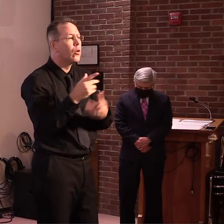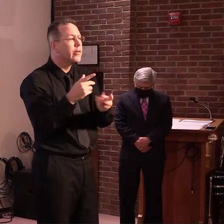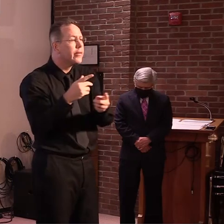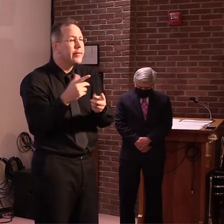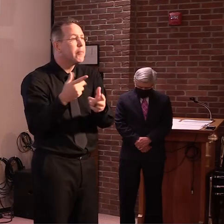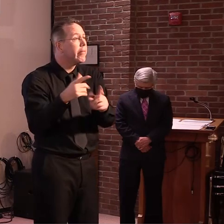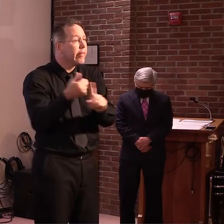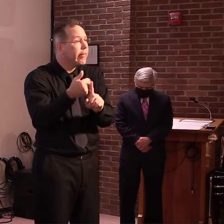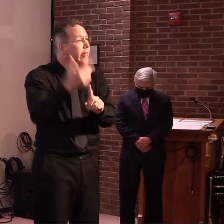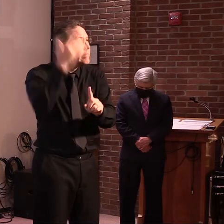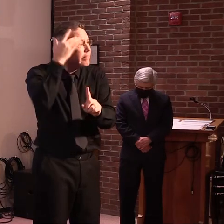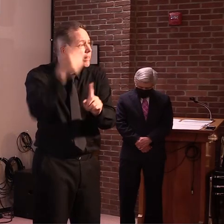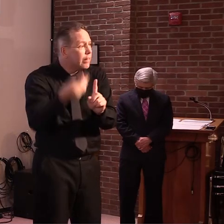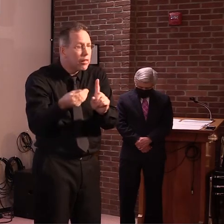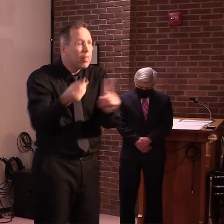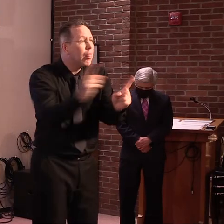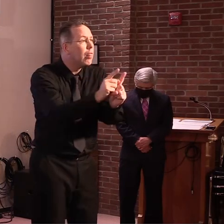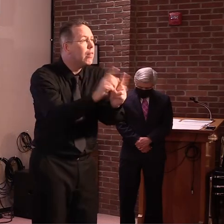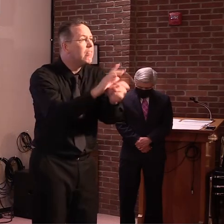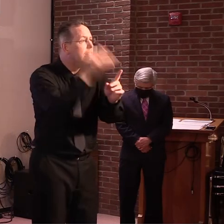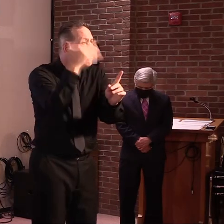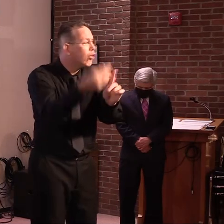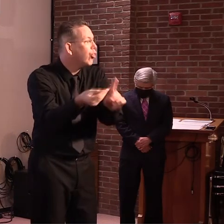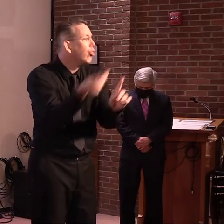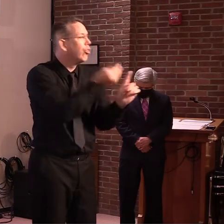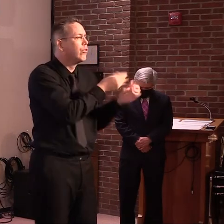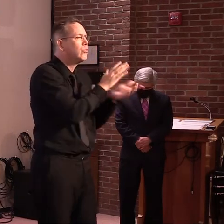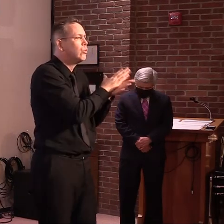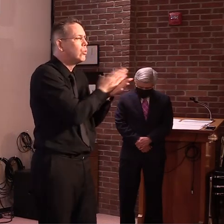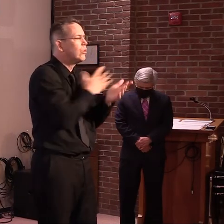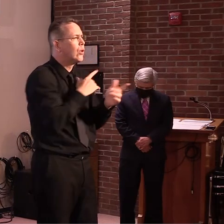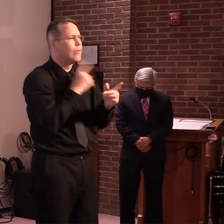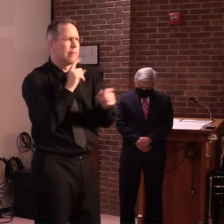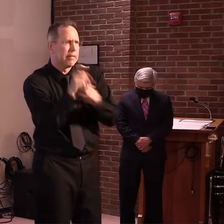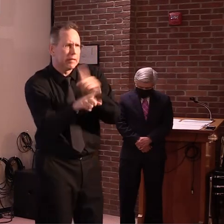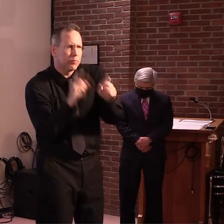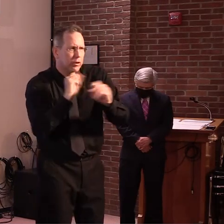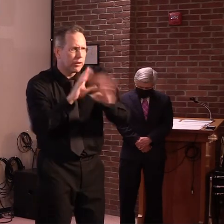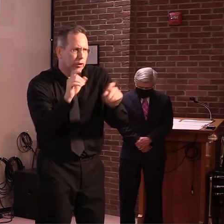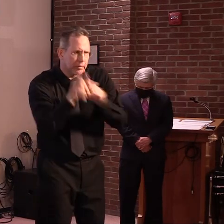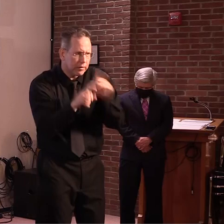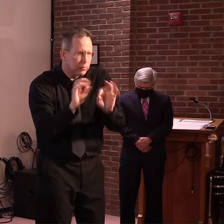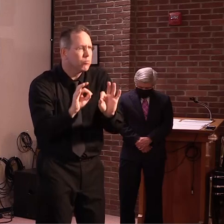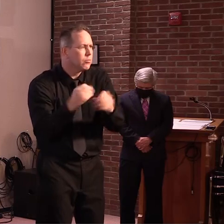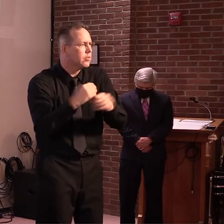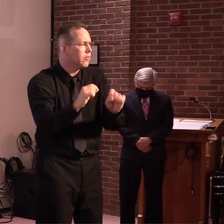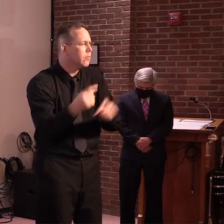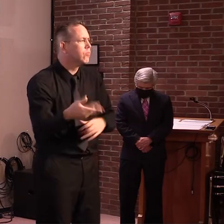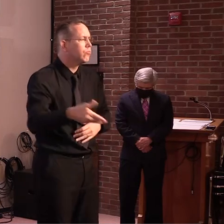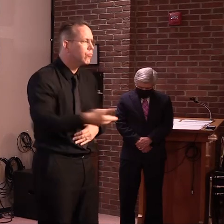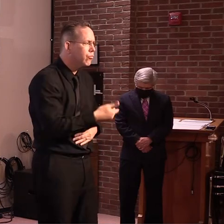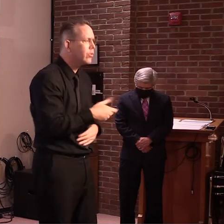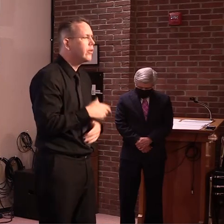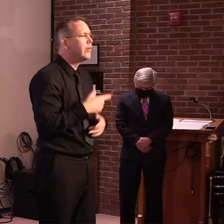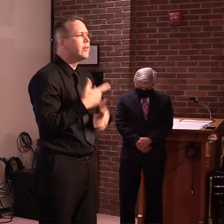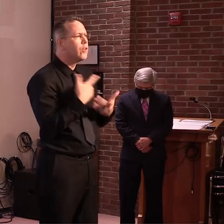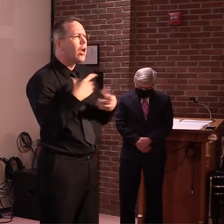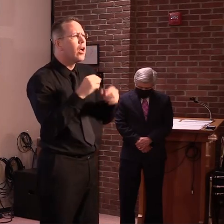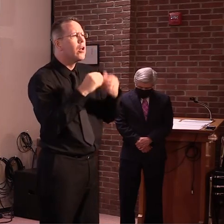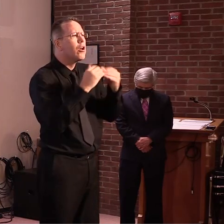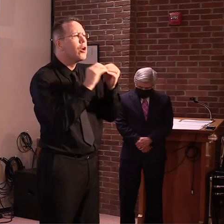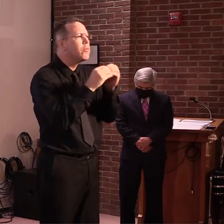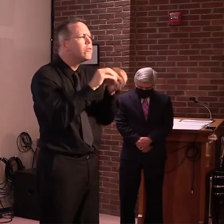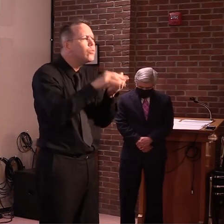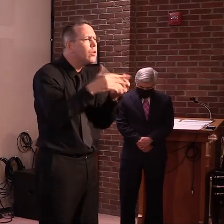fairly normal. So I don't expect your question about group size. I think the social learning environment of schools will be allowed to evolve as long as we can ensure